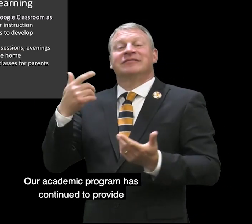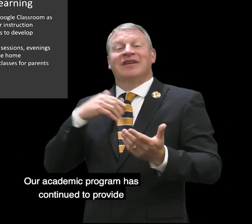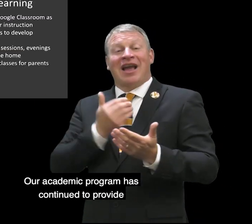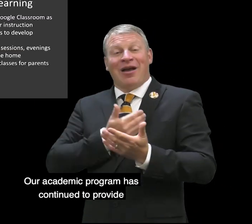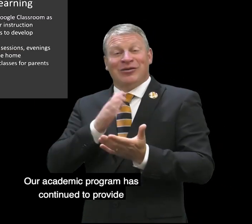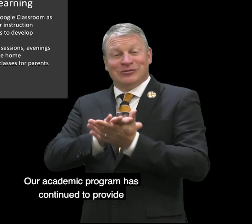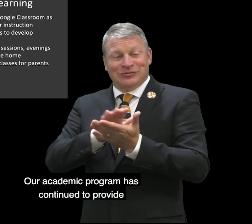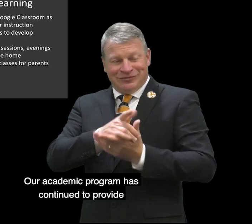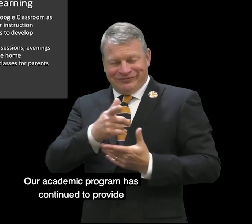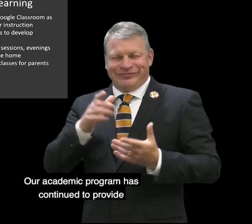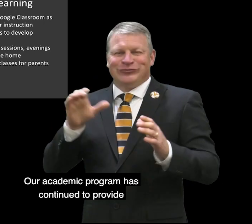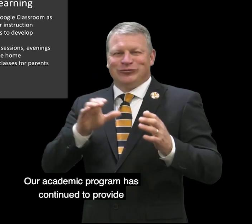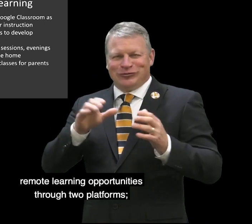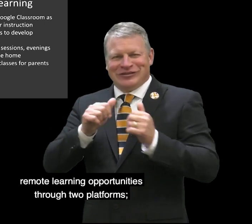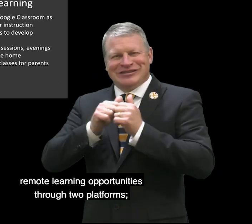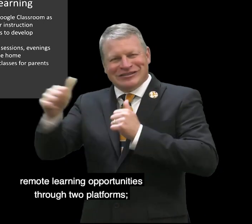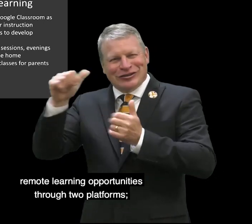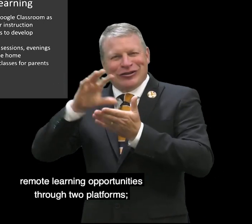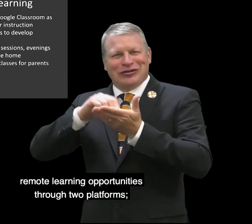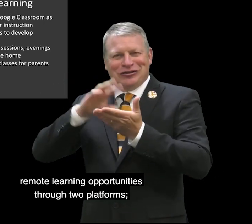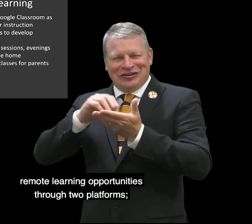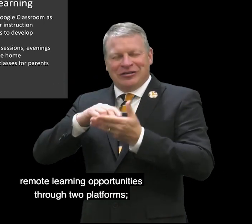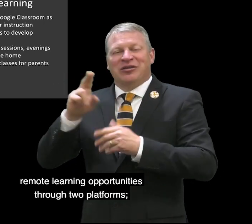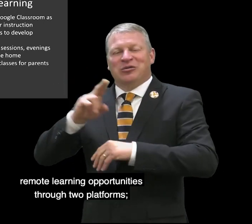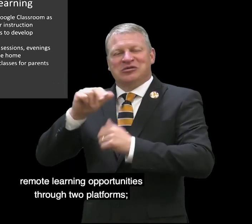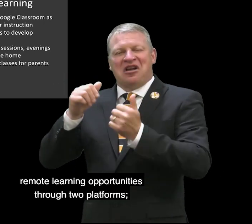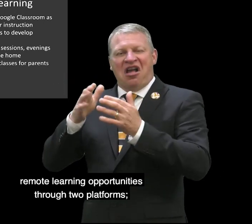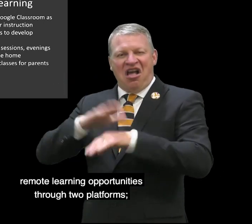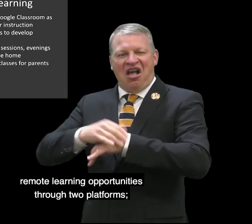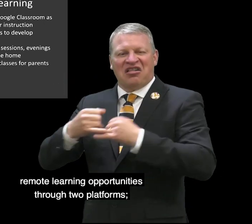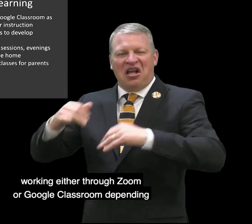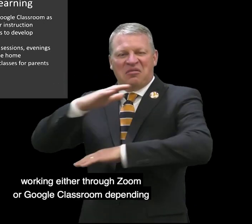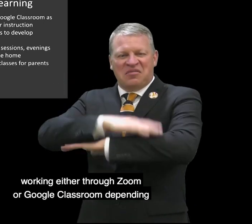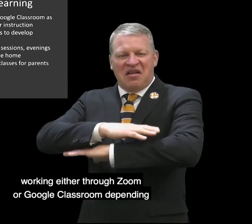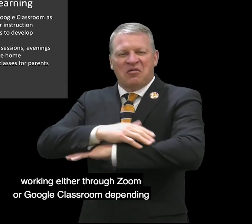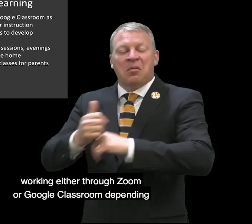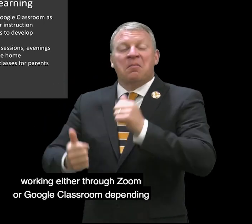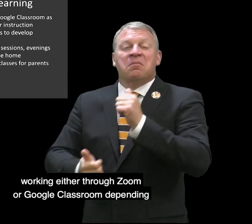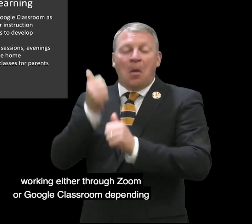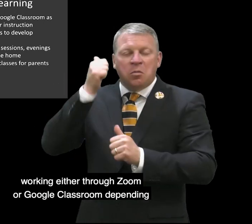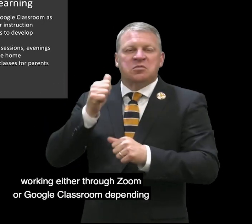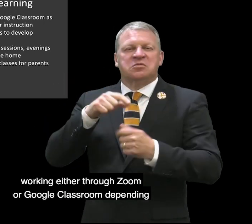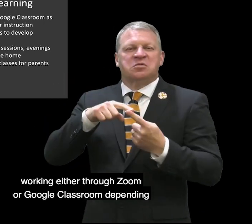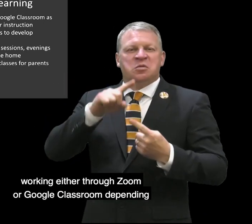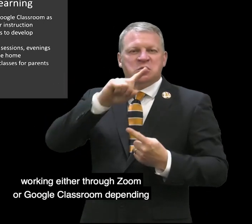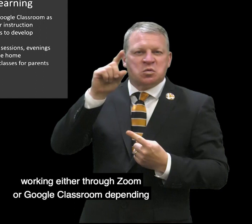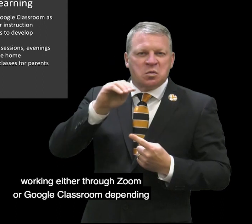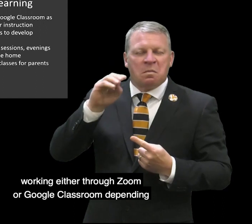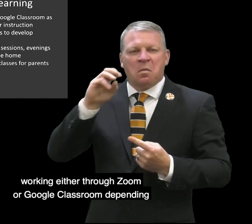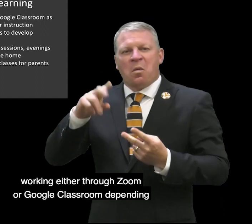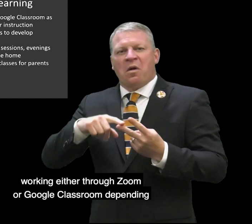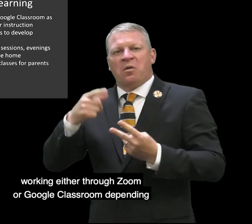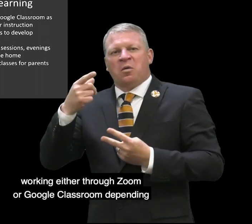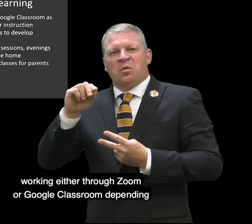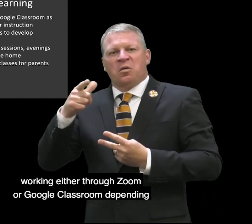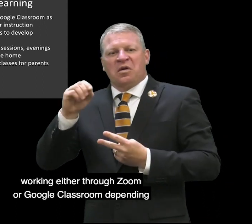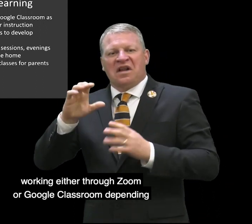Our academic program has continued to provide remote learning opportunities through 2 platforms, working either through